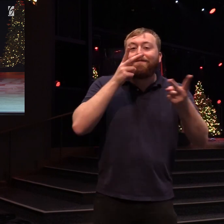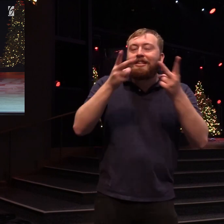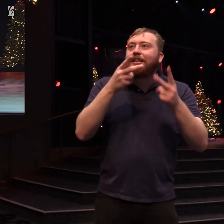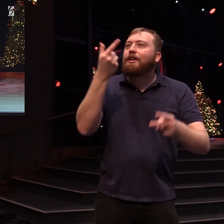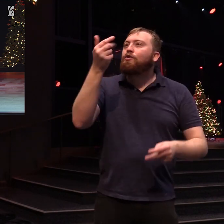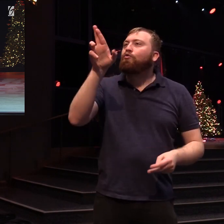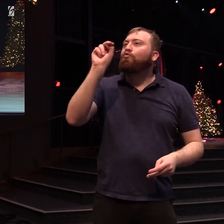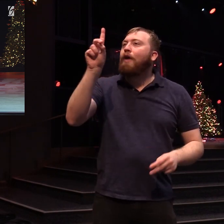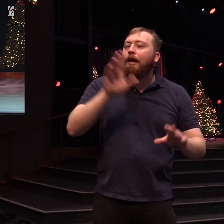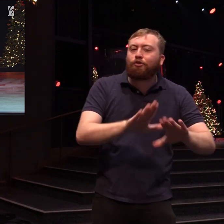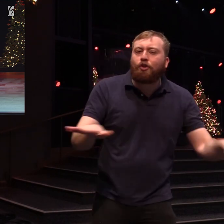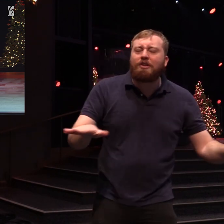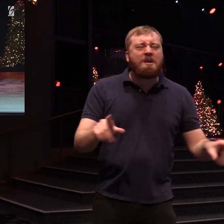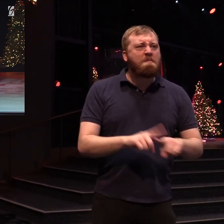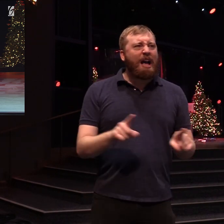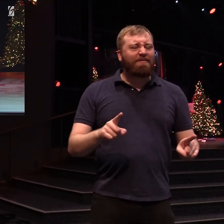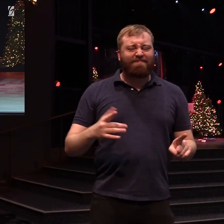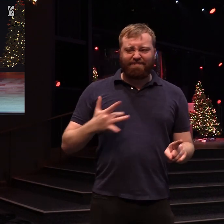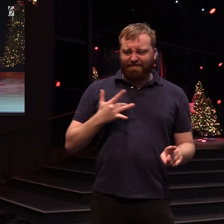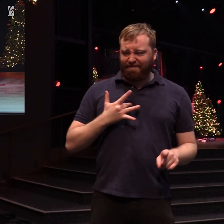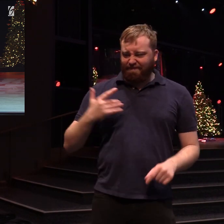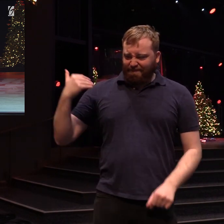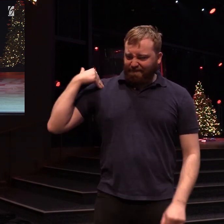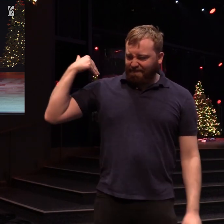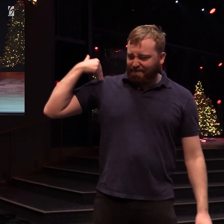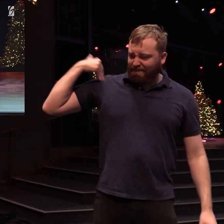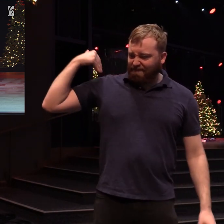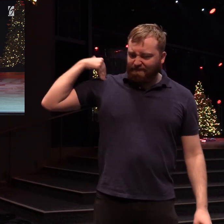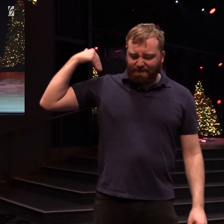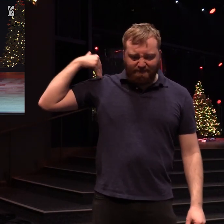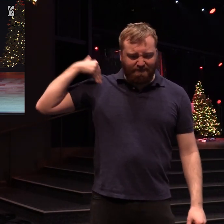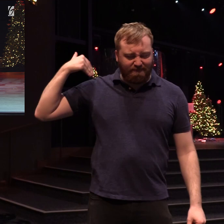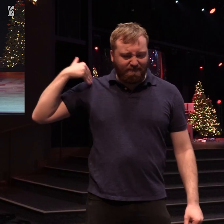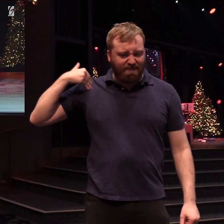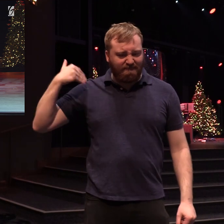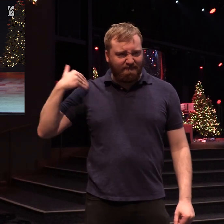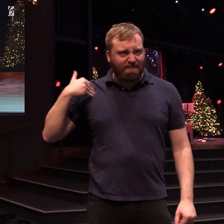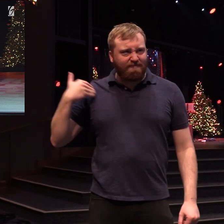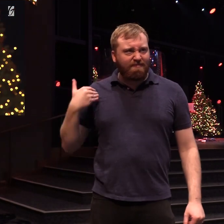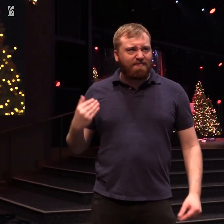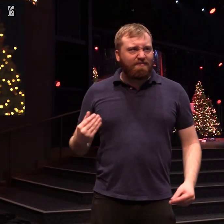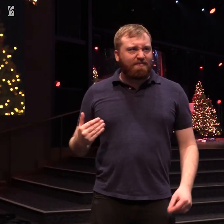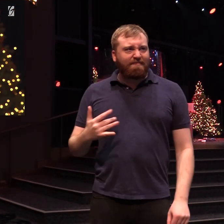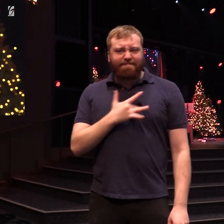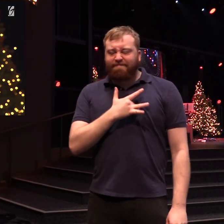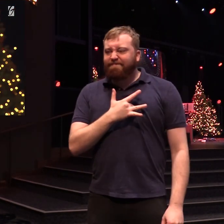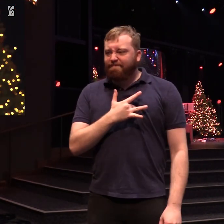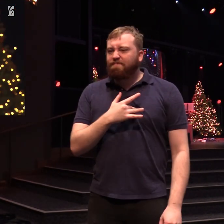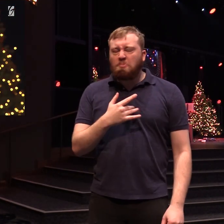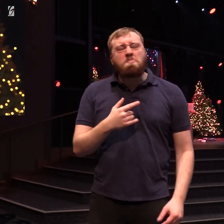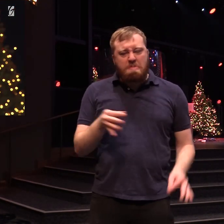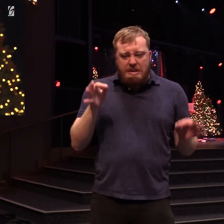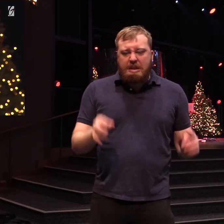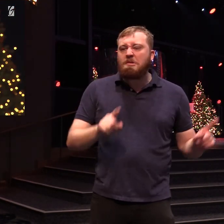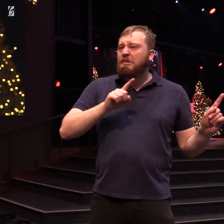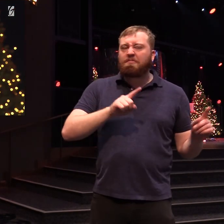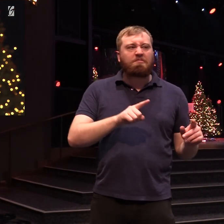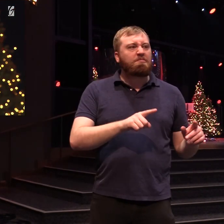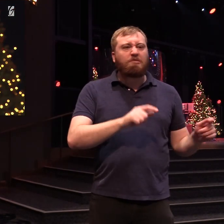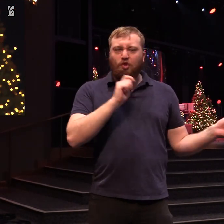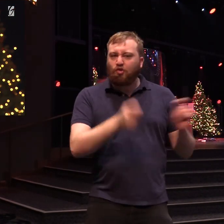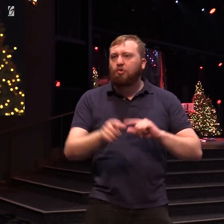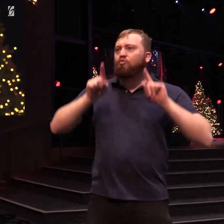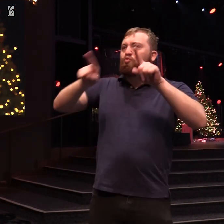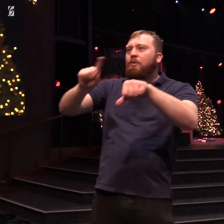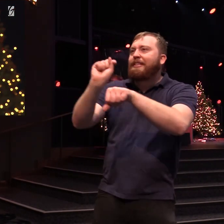this voice, this leading. And he said, I'm going to the temple. And he wound his way through the